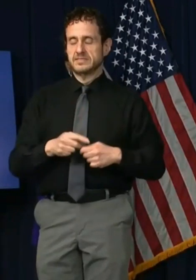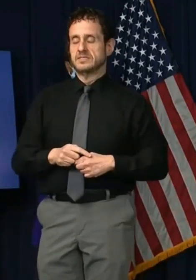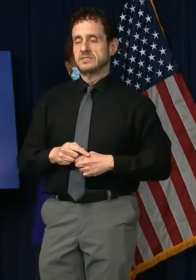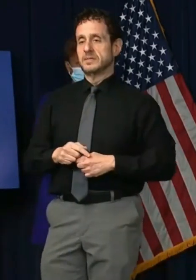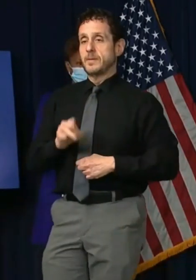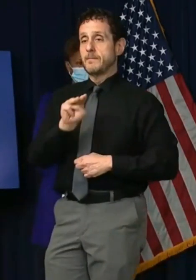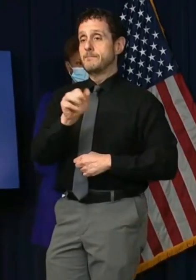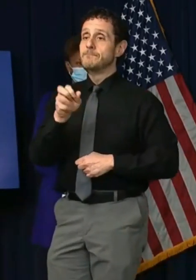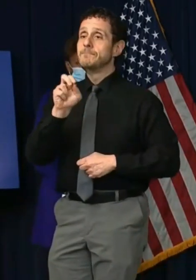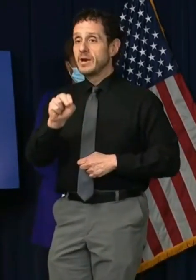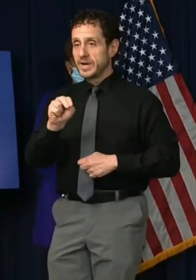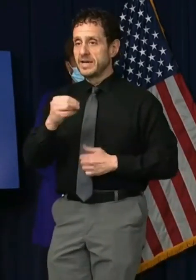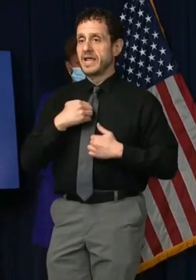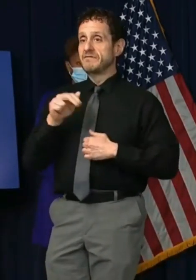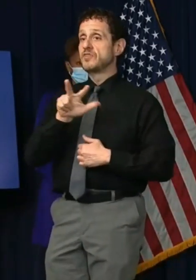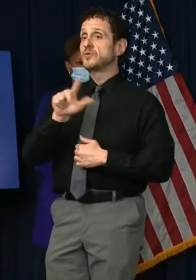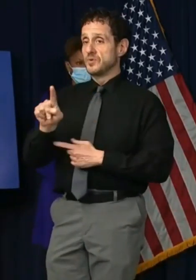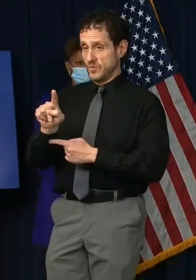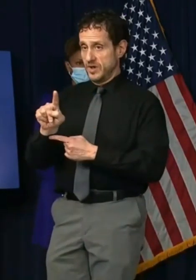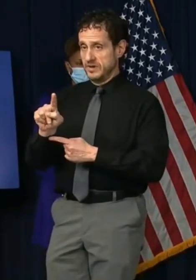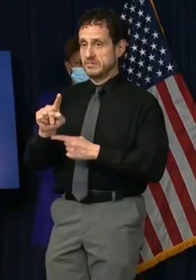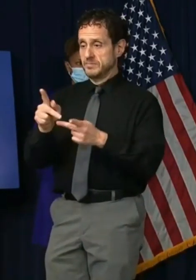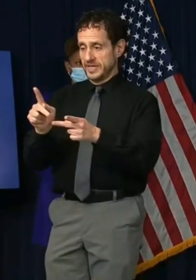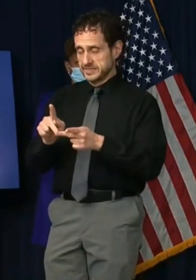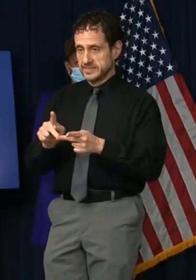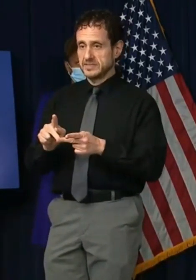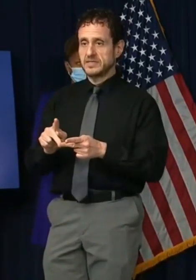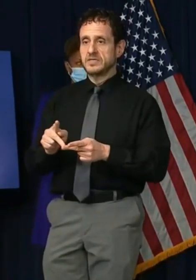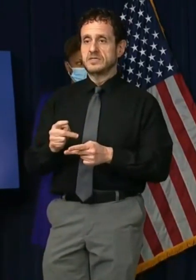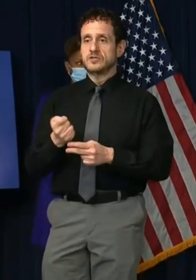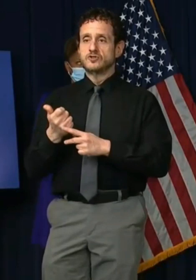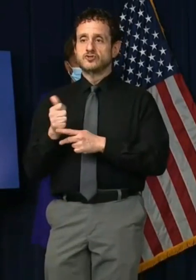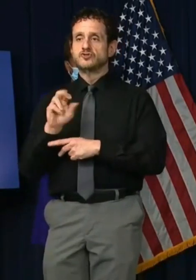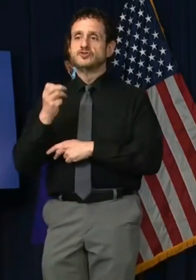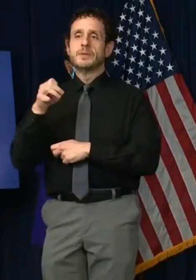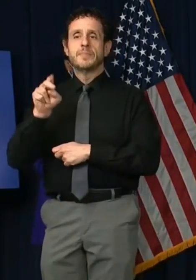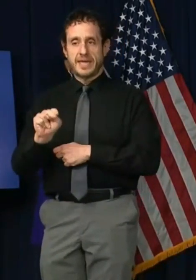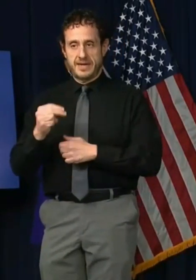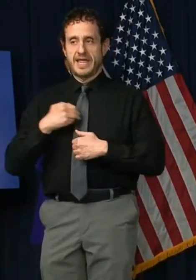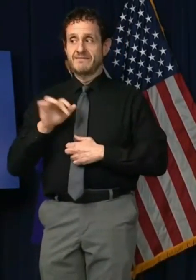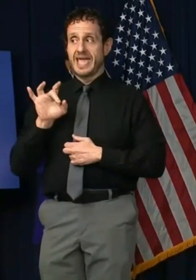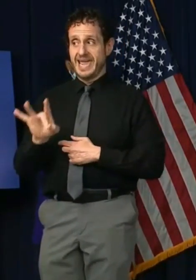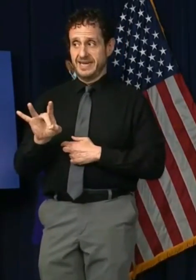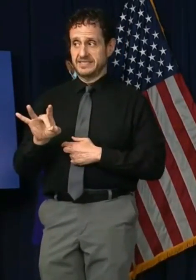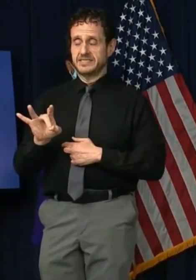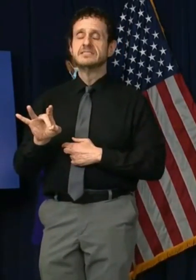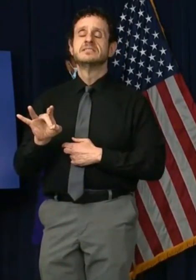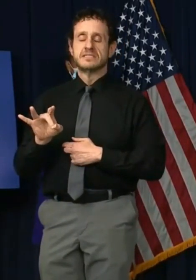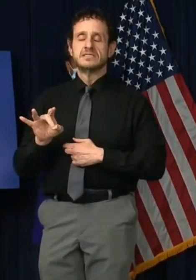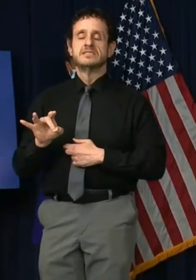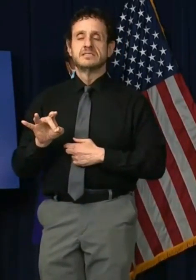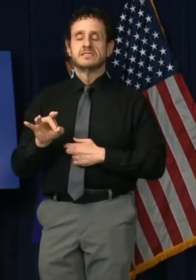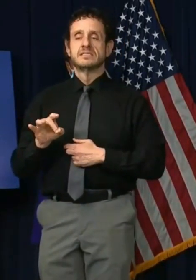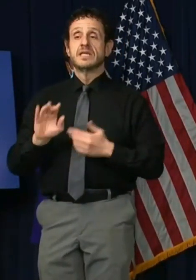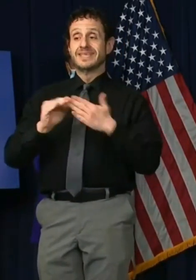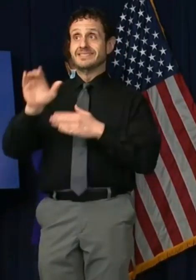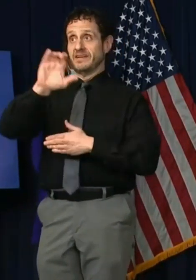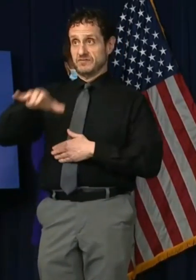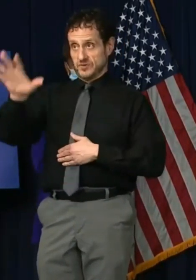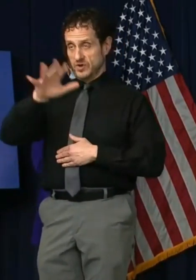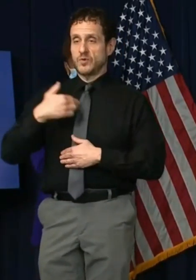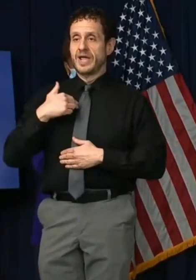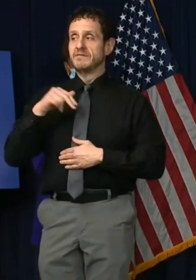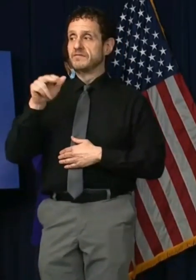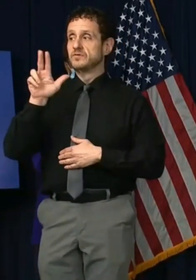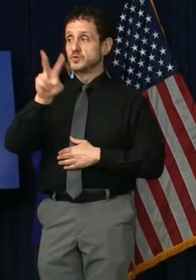the Marion region, 8 sites in the Champaign region, 22 sites in the city of